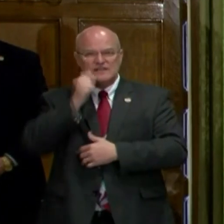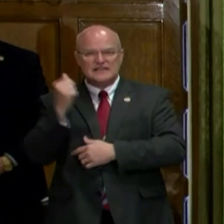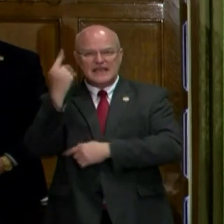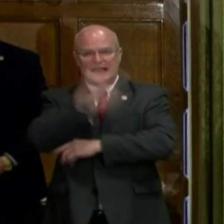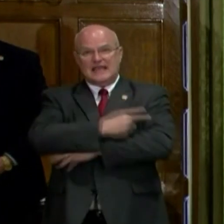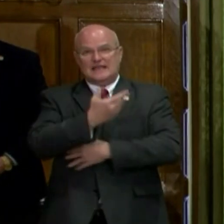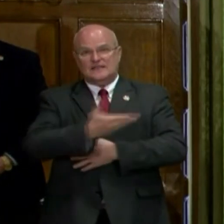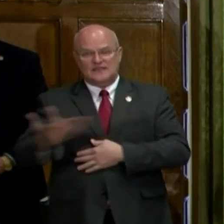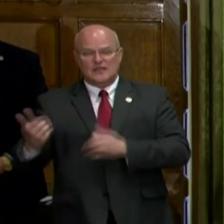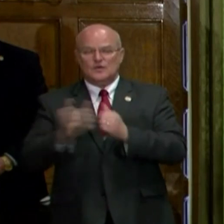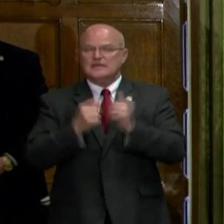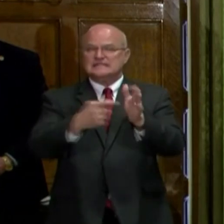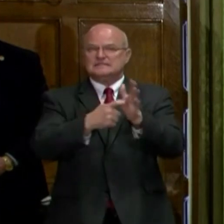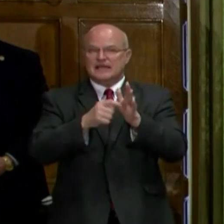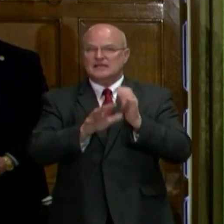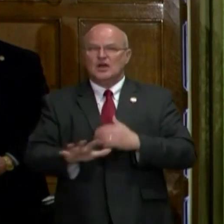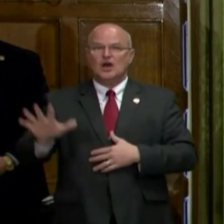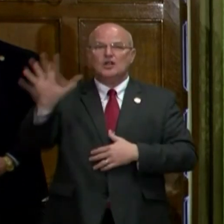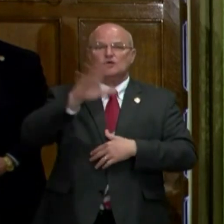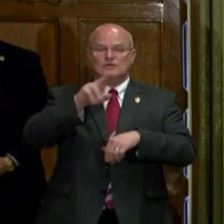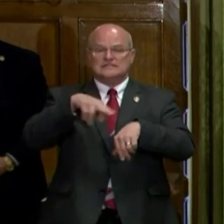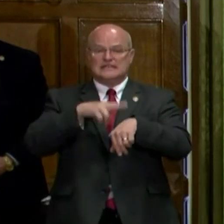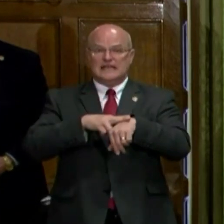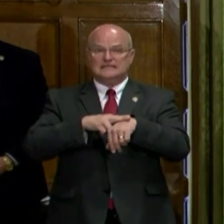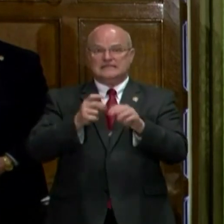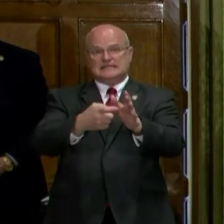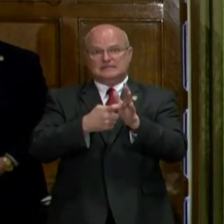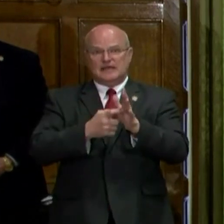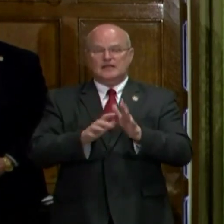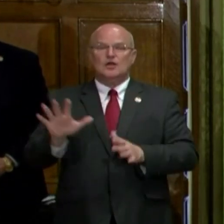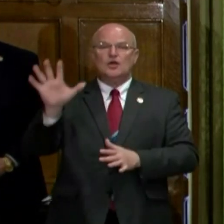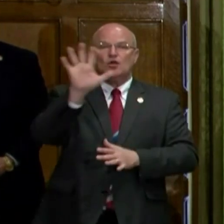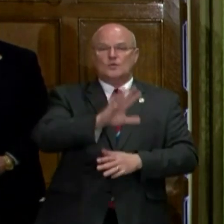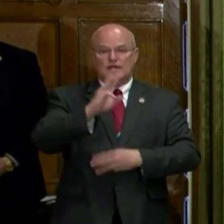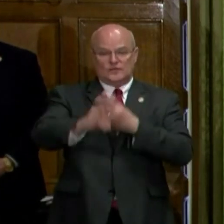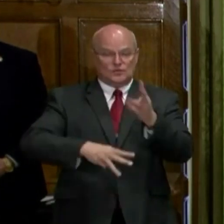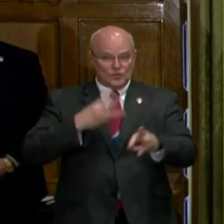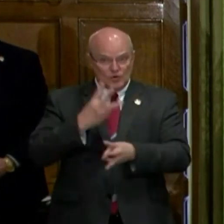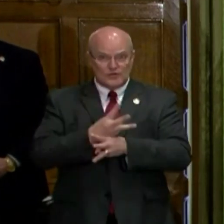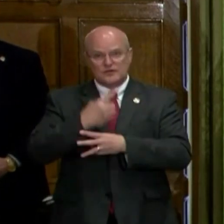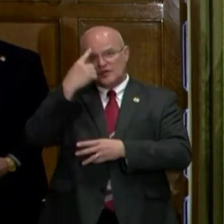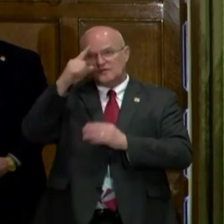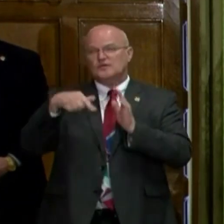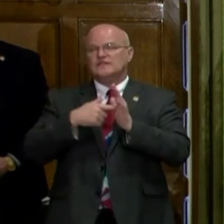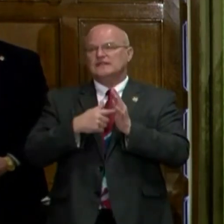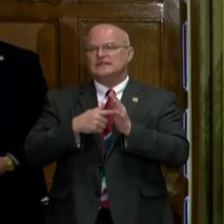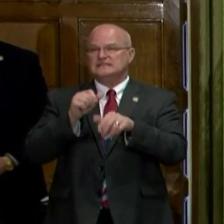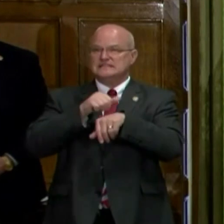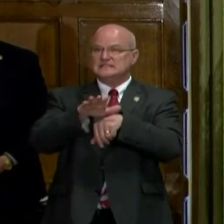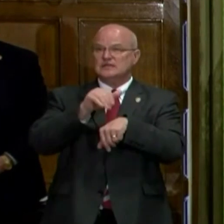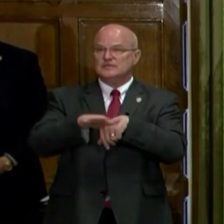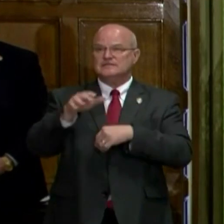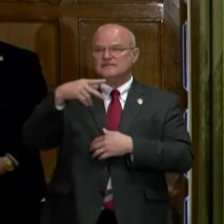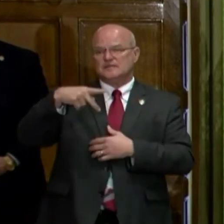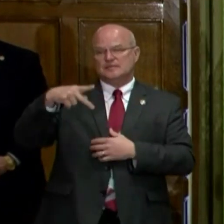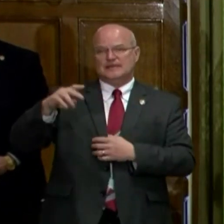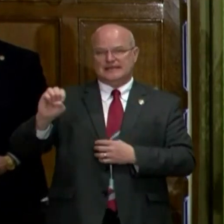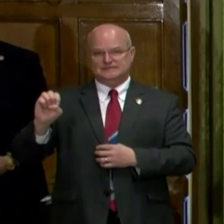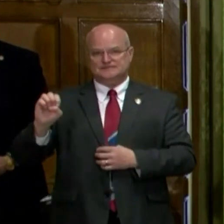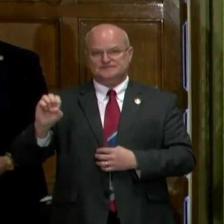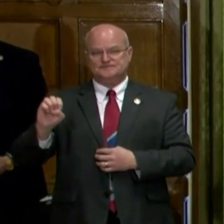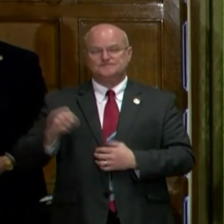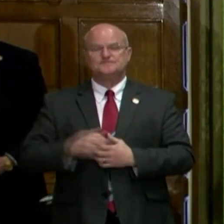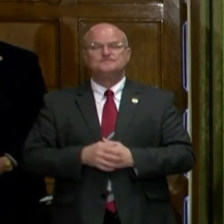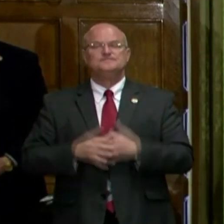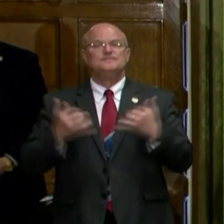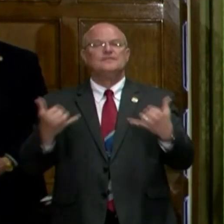the demand across the nation, across the globe for this, these shipments of PPE.